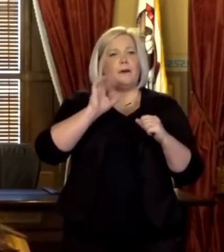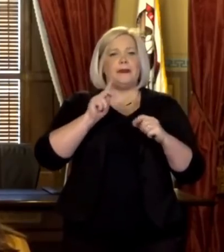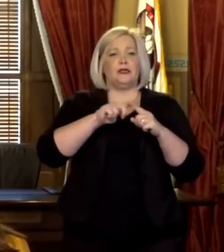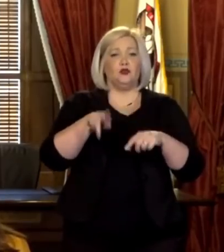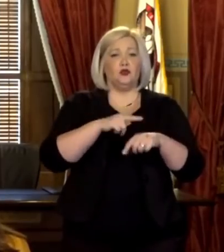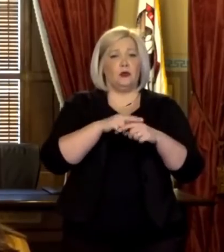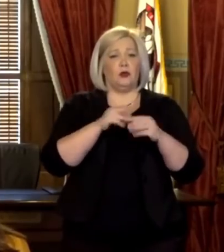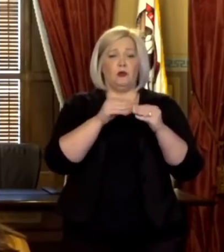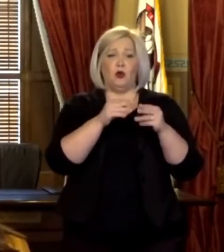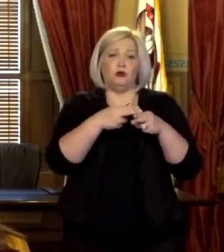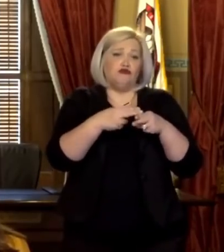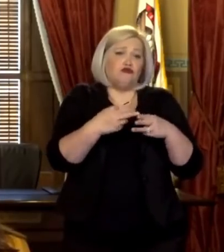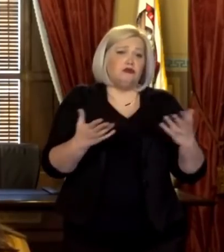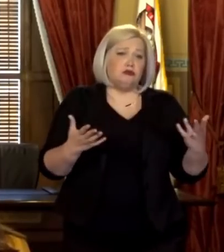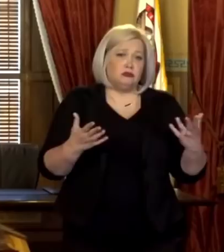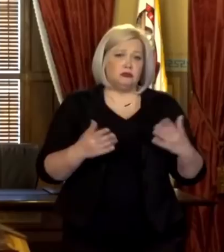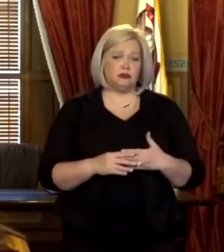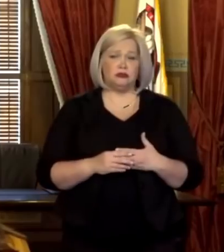time. So that's,